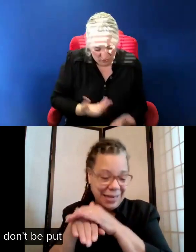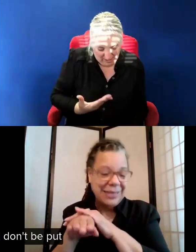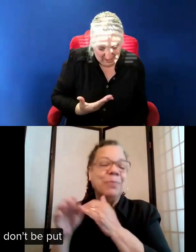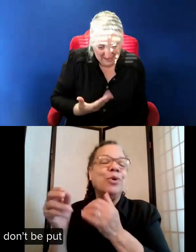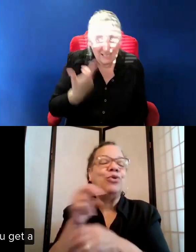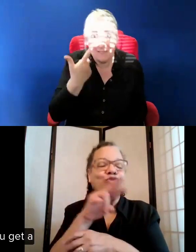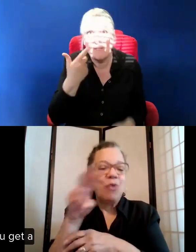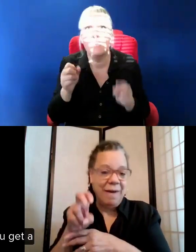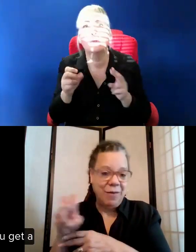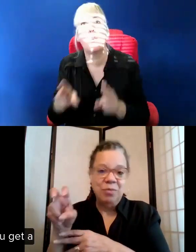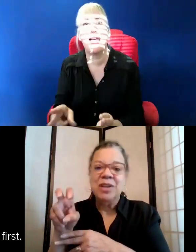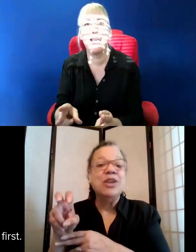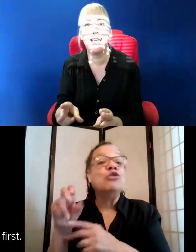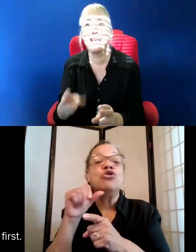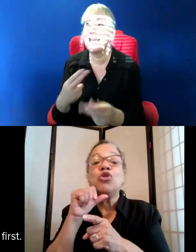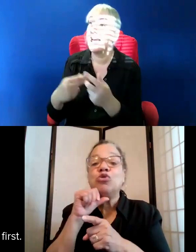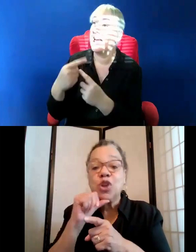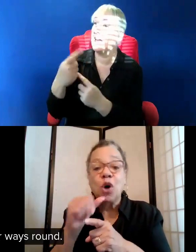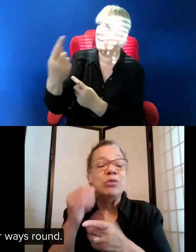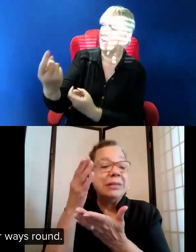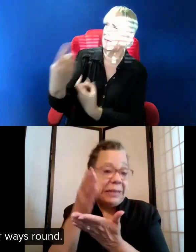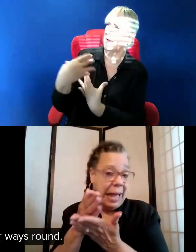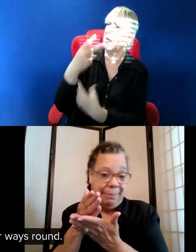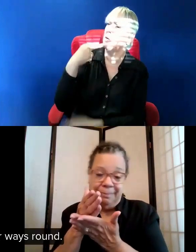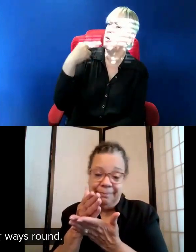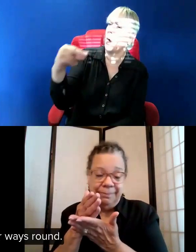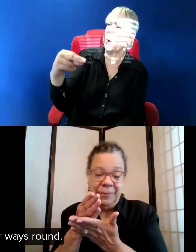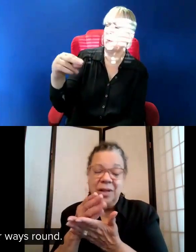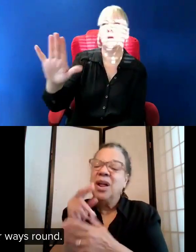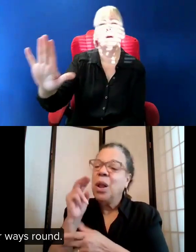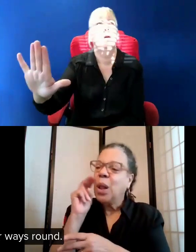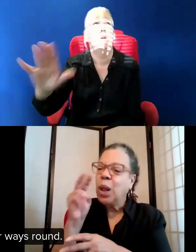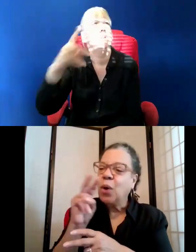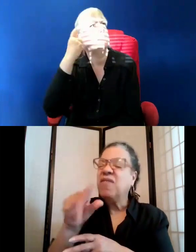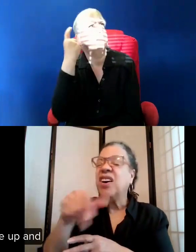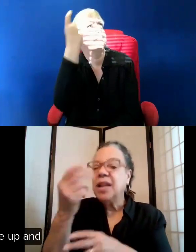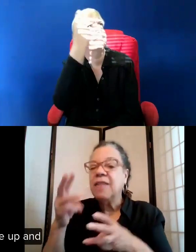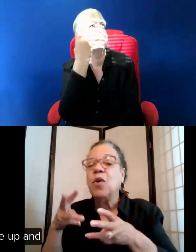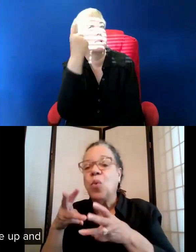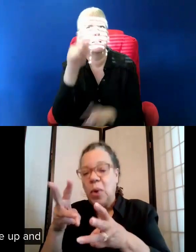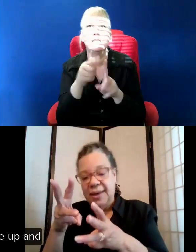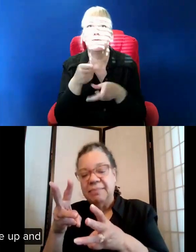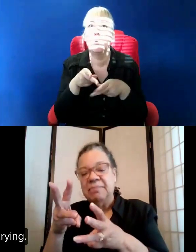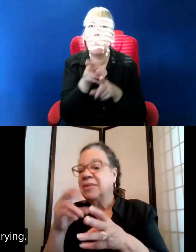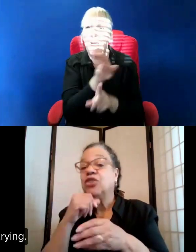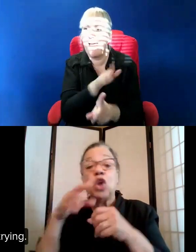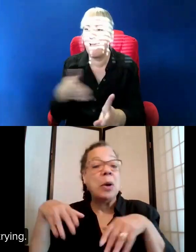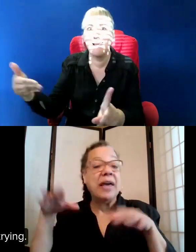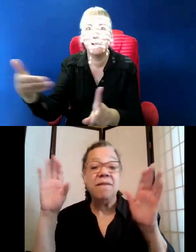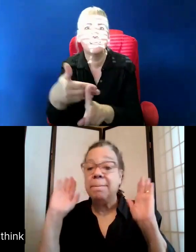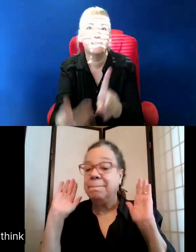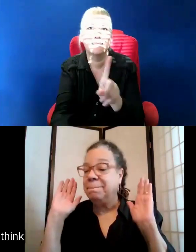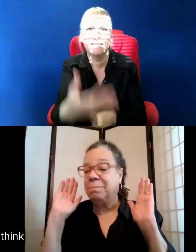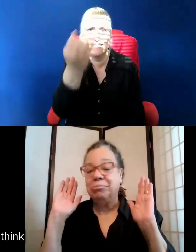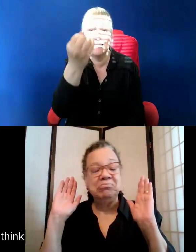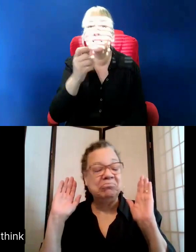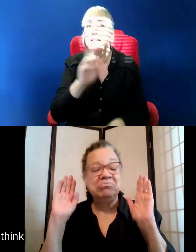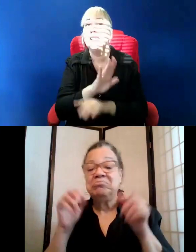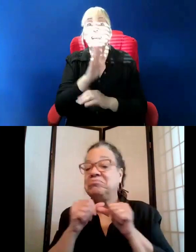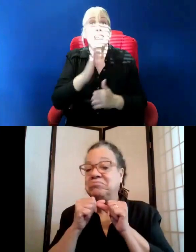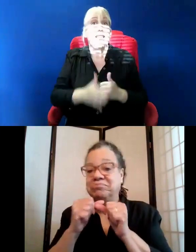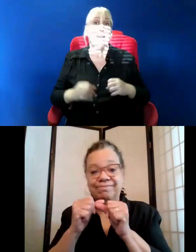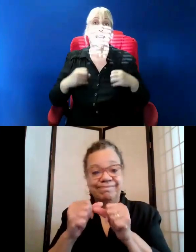much don't be put off if you get a no at first, look for other ways round. Don't give up and keep trying. And I